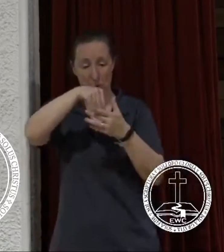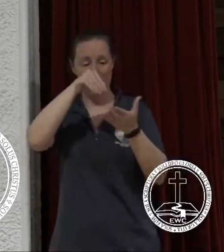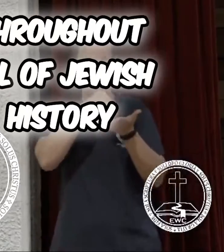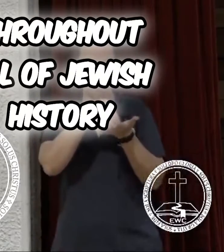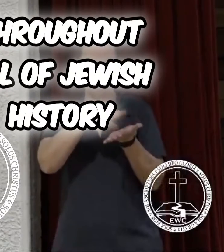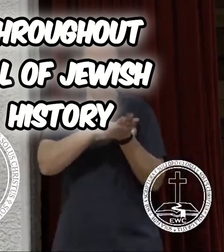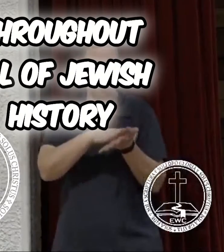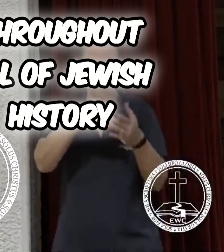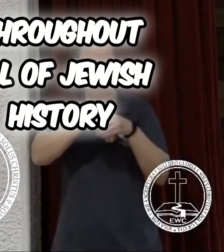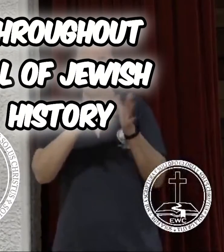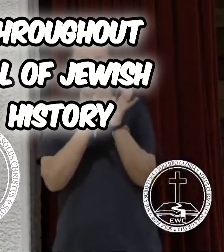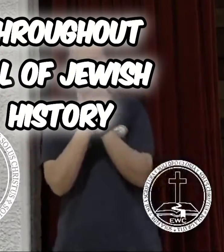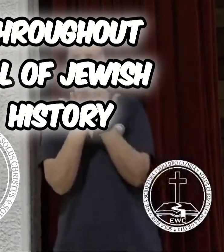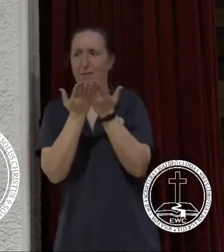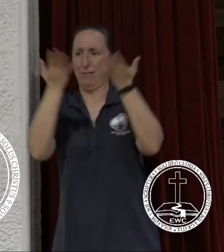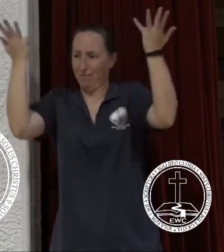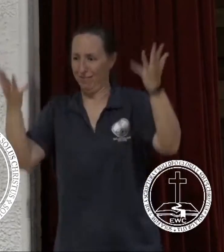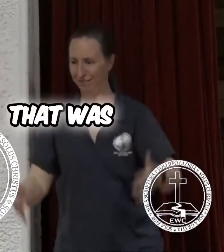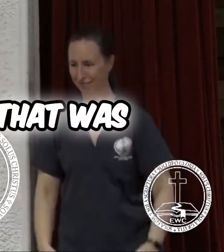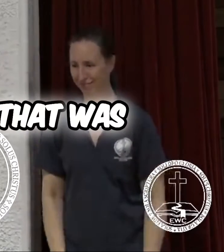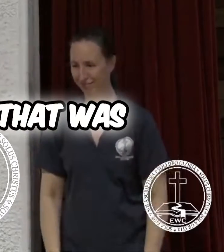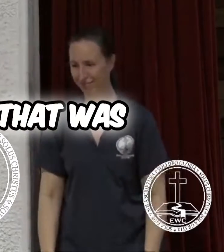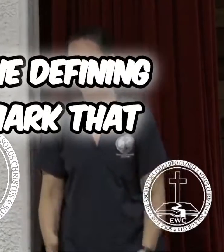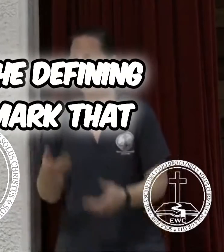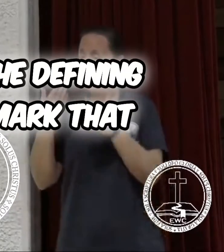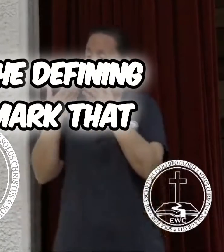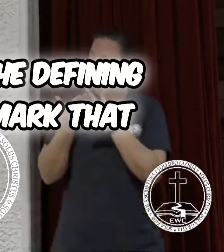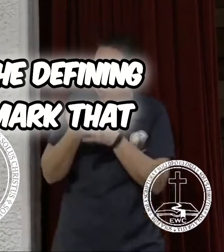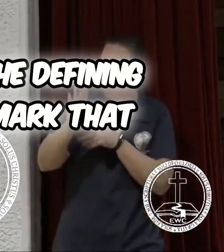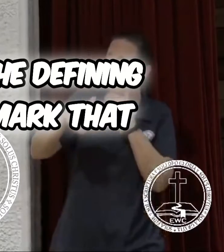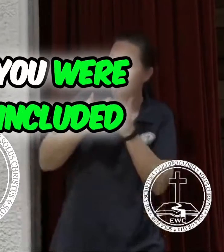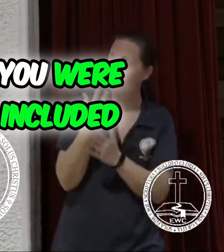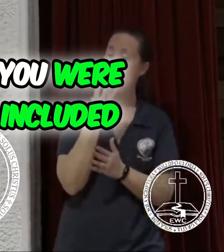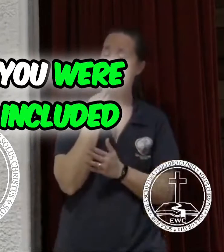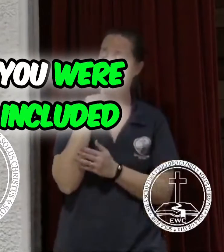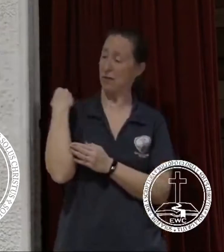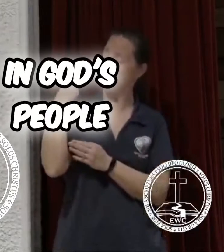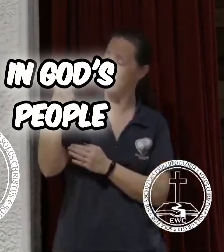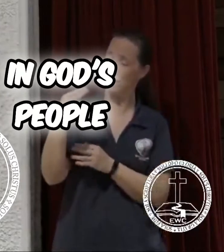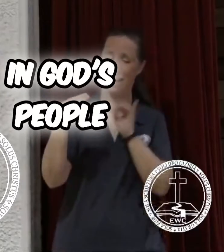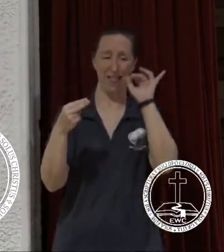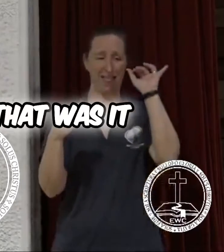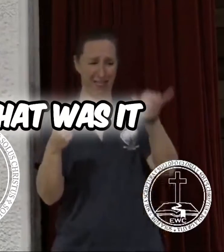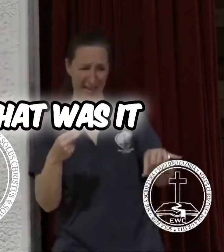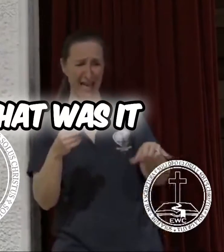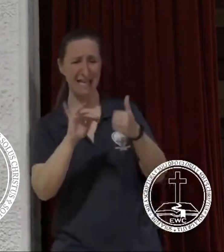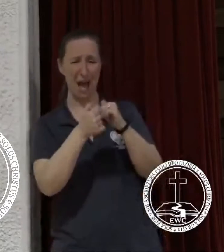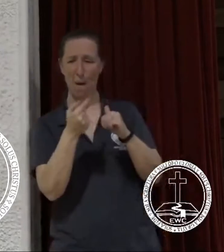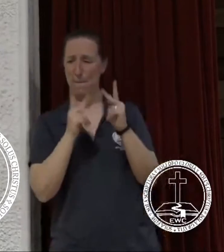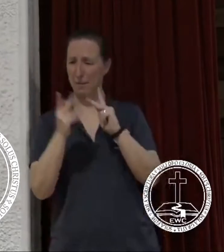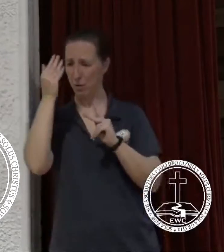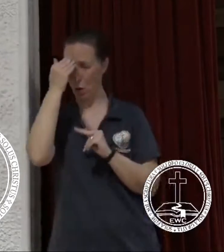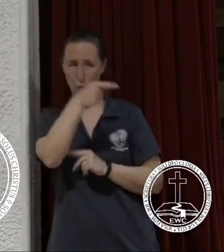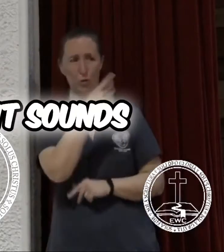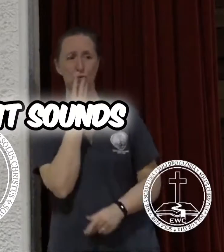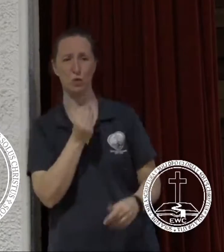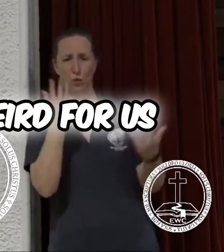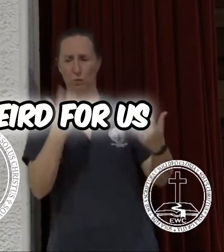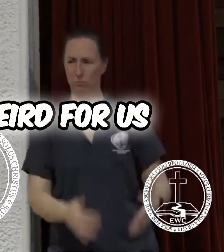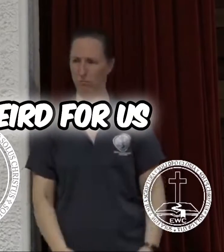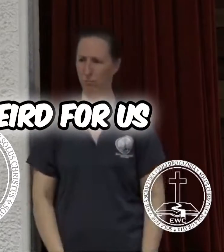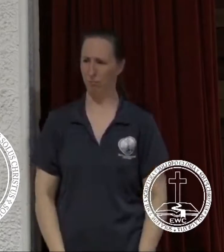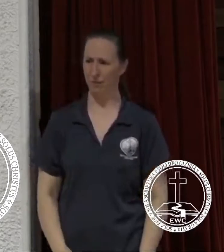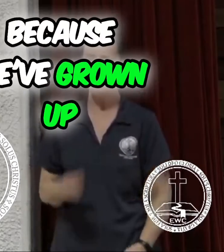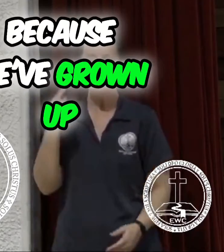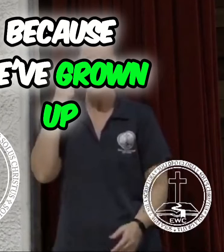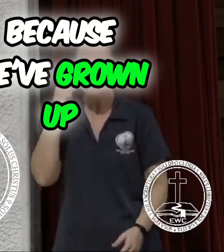I don't know. Throughout all of Jewish history, that was the defining mark that you were included in God's people. That was it. It sounds weird